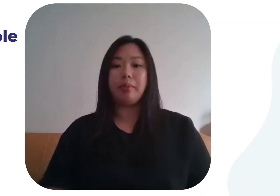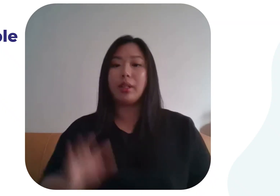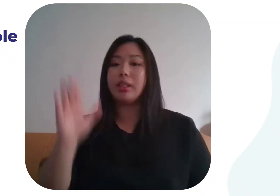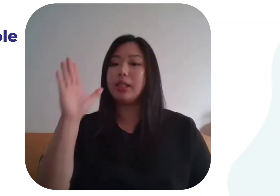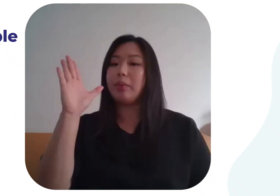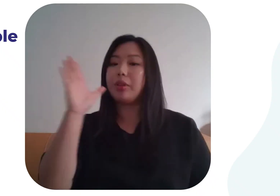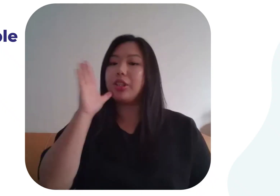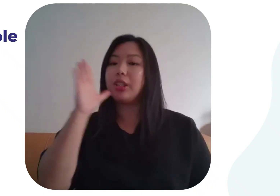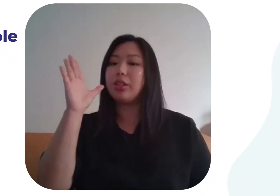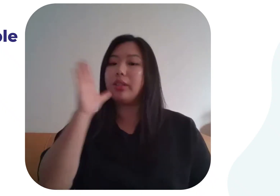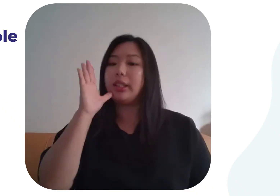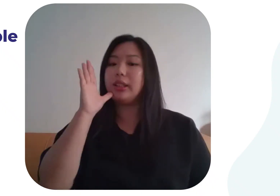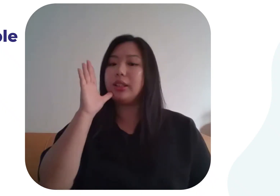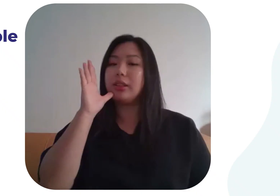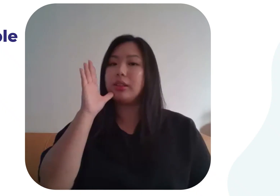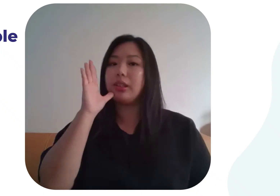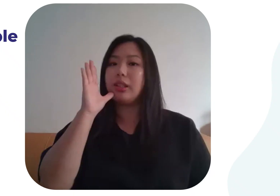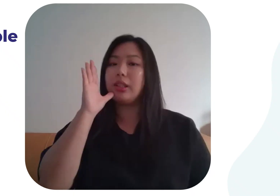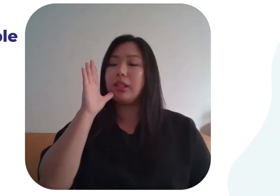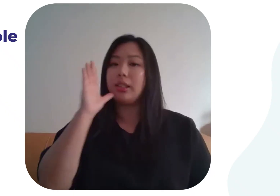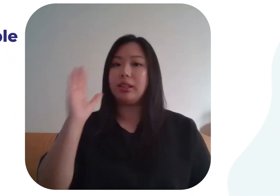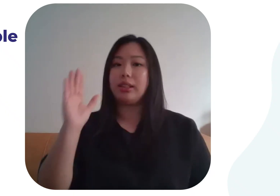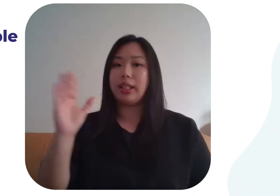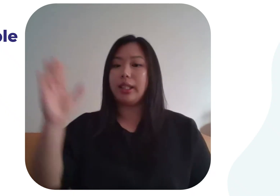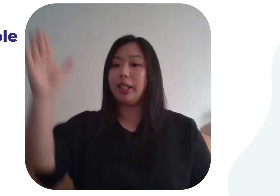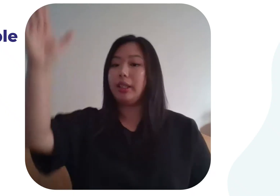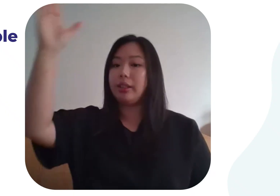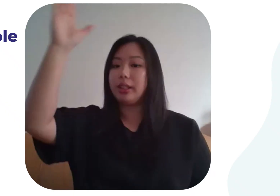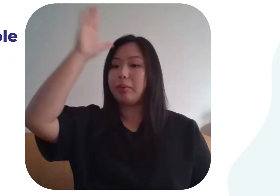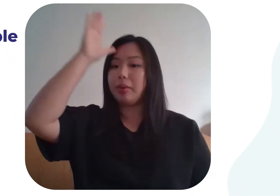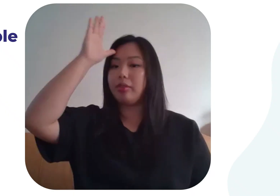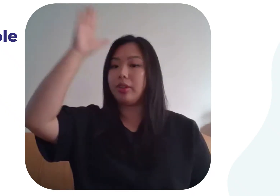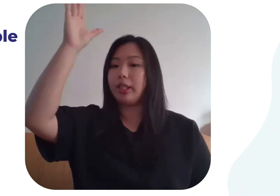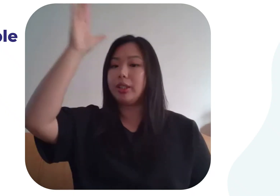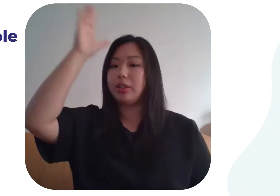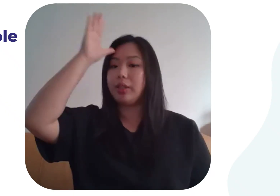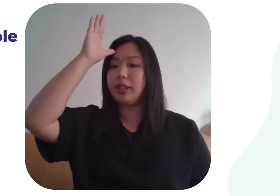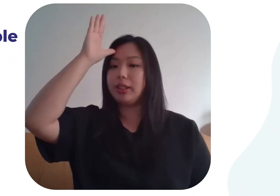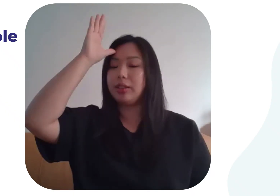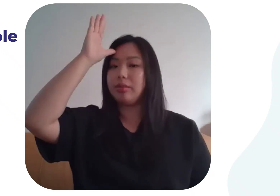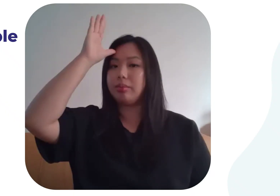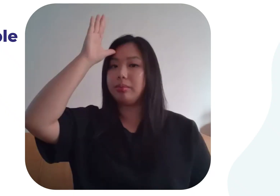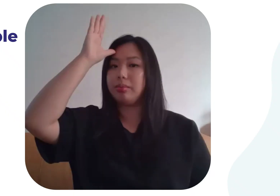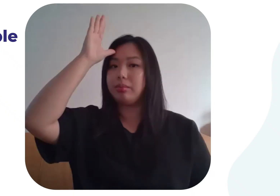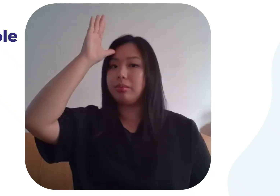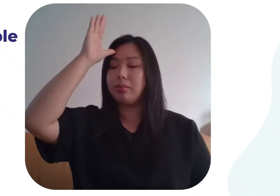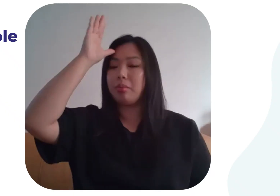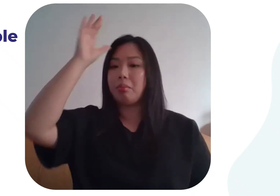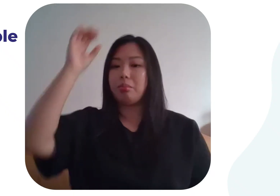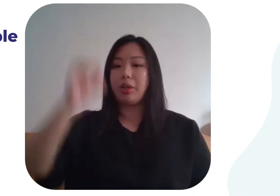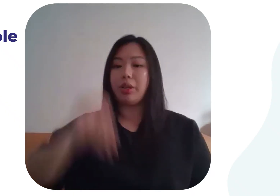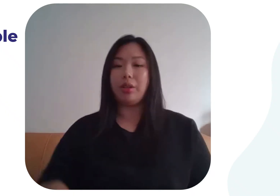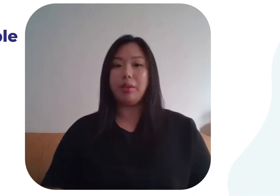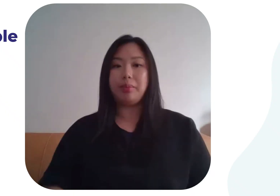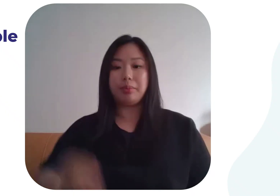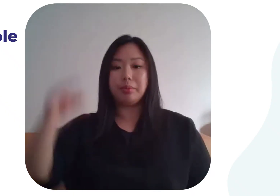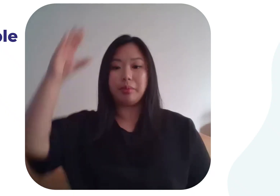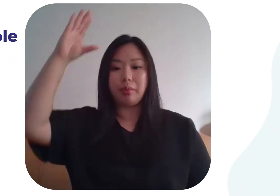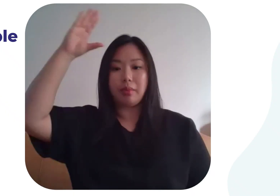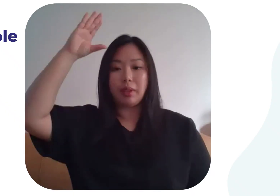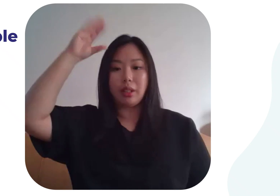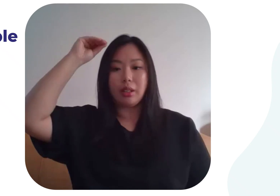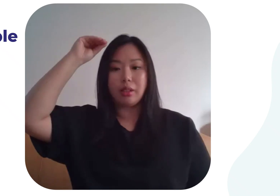Mommy, tap your chin twice. Daddy, tap your forehead twice. Brother.